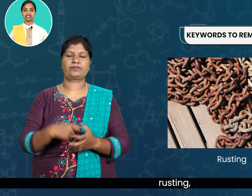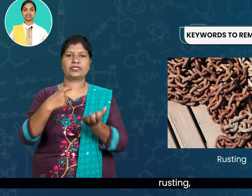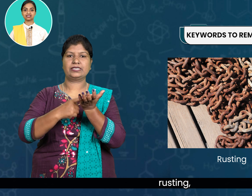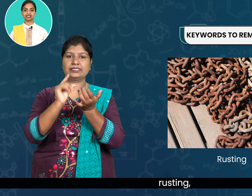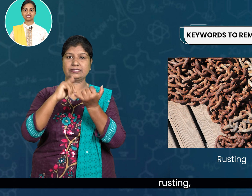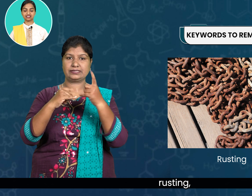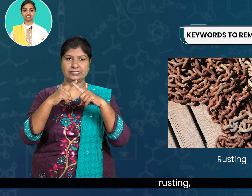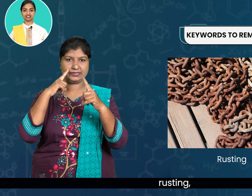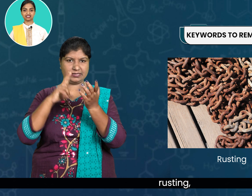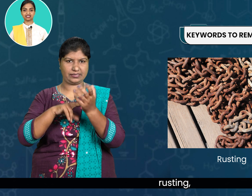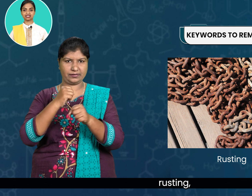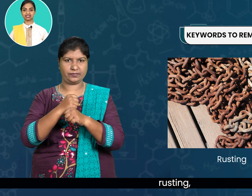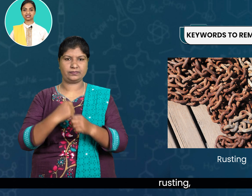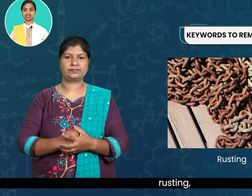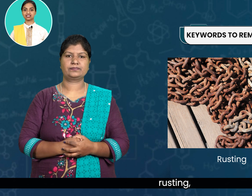rusting,